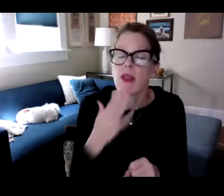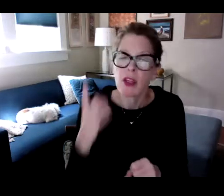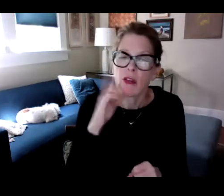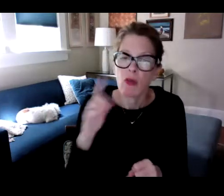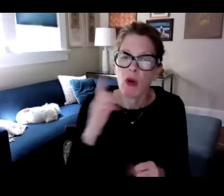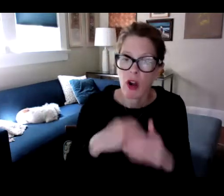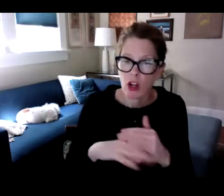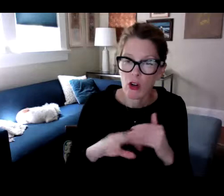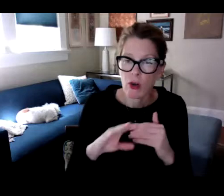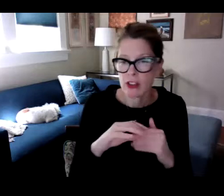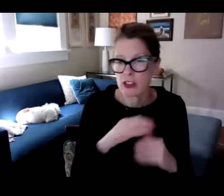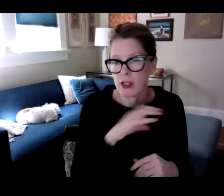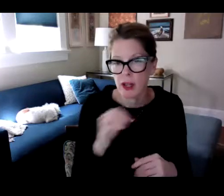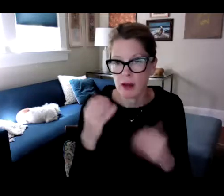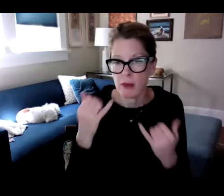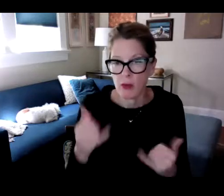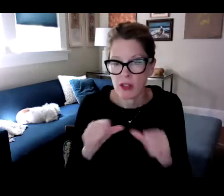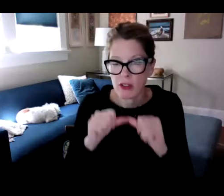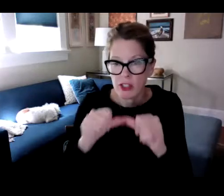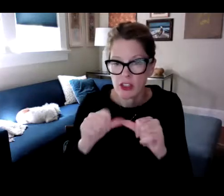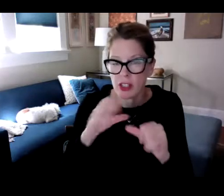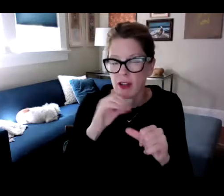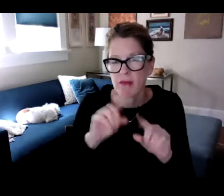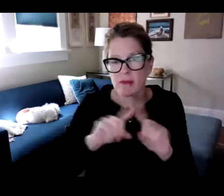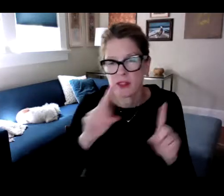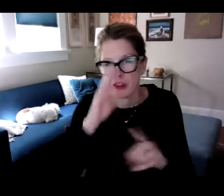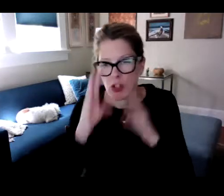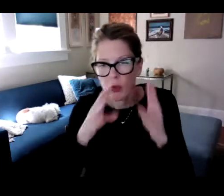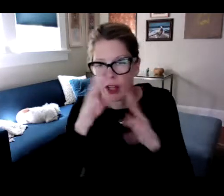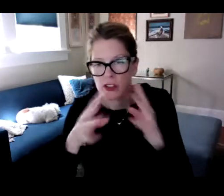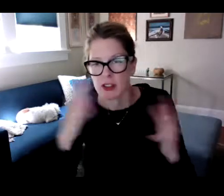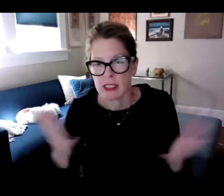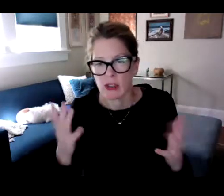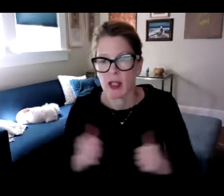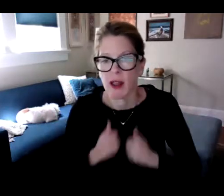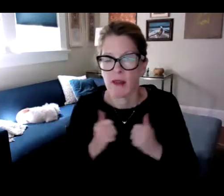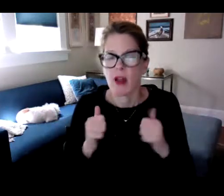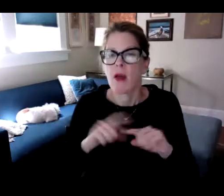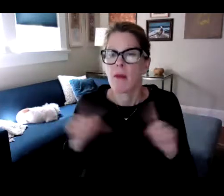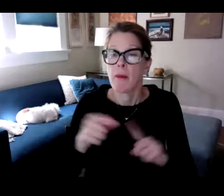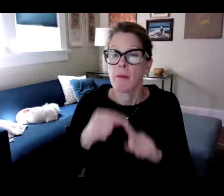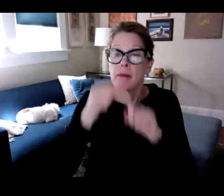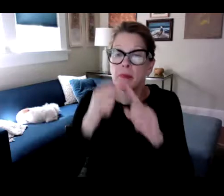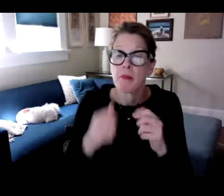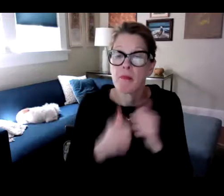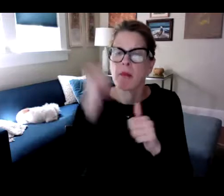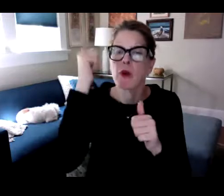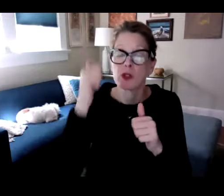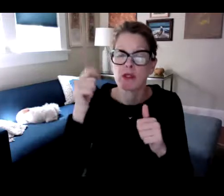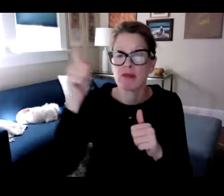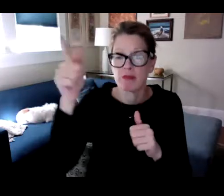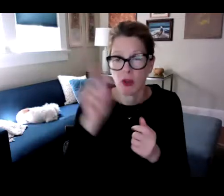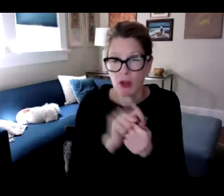and all the blessings of this life, but above all for your immeasurable love in the redemption of the world by our Lord